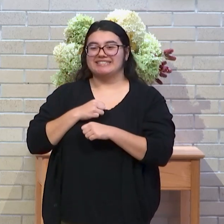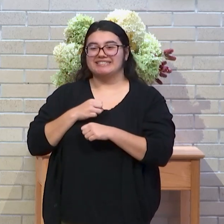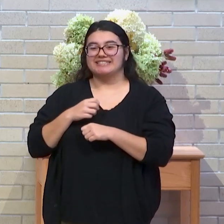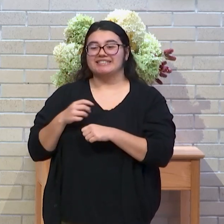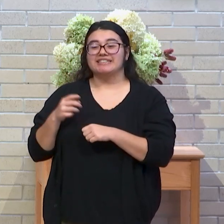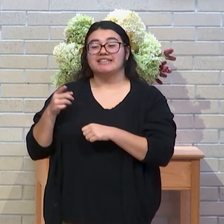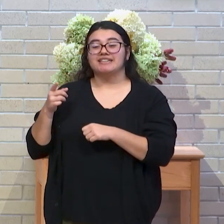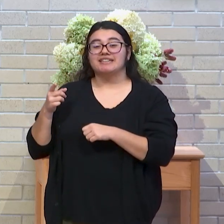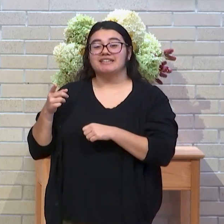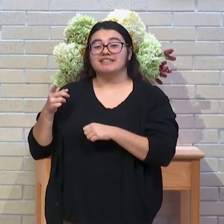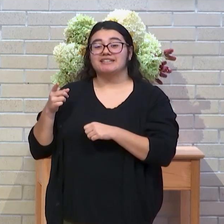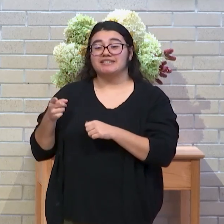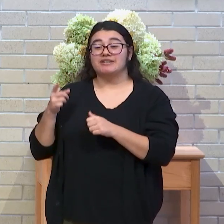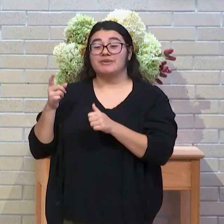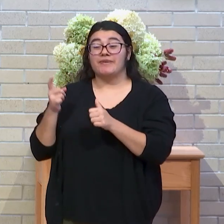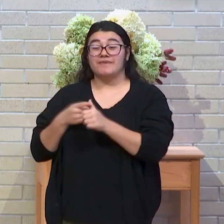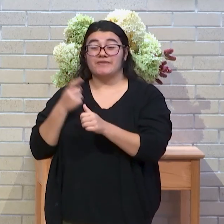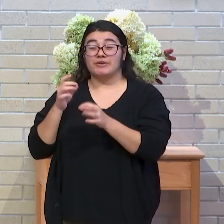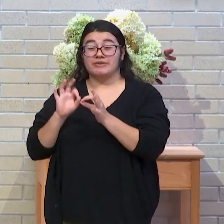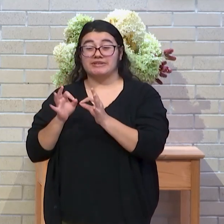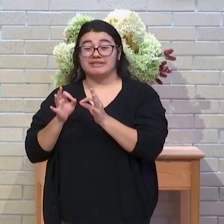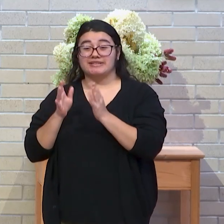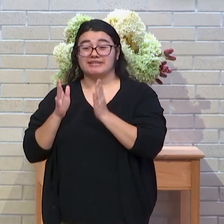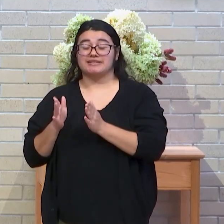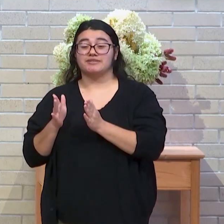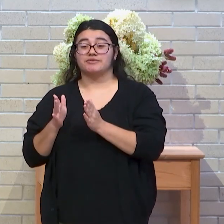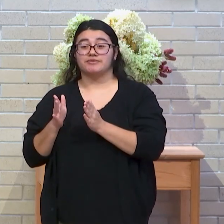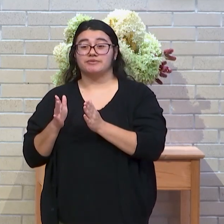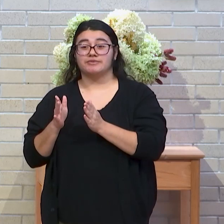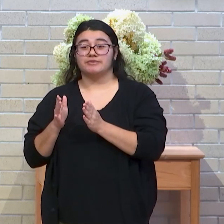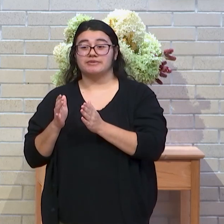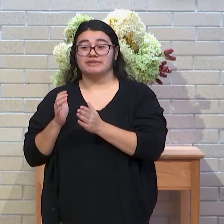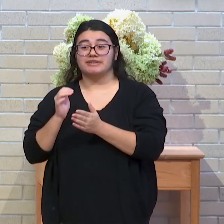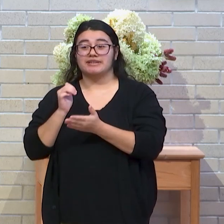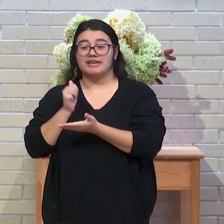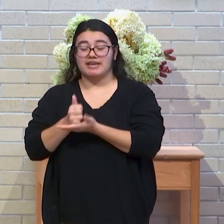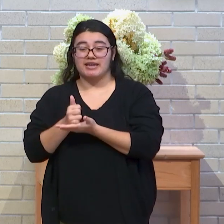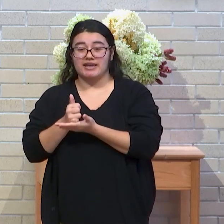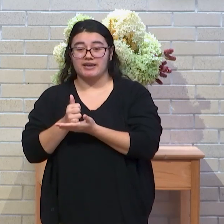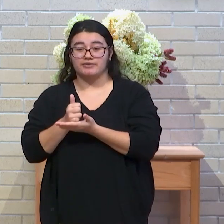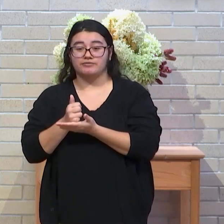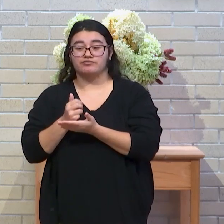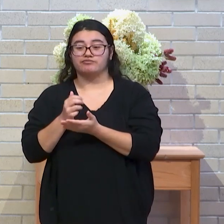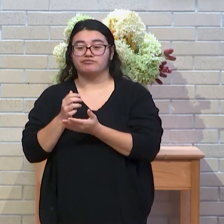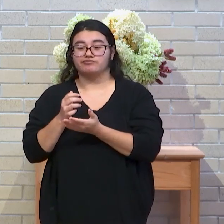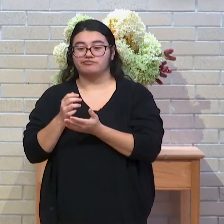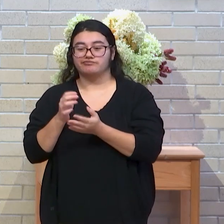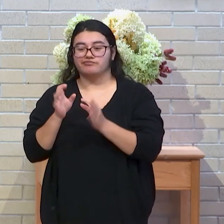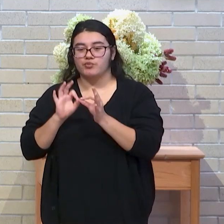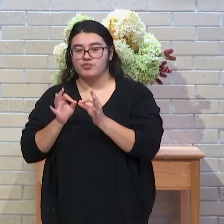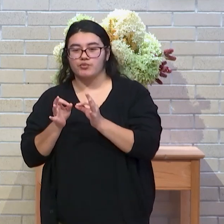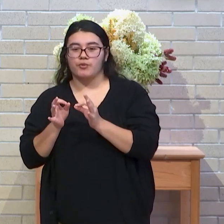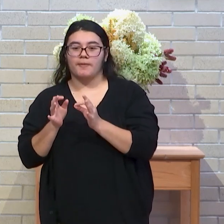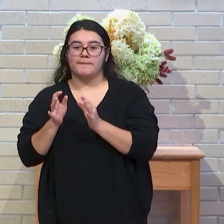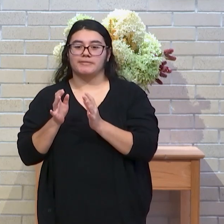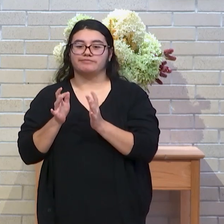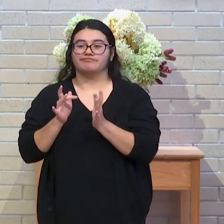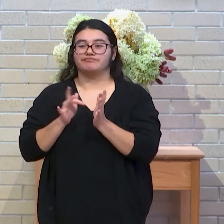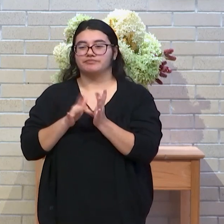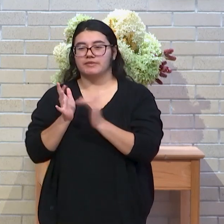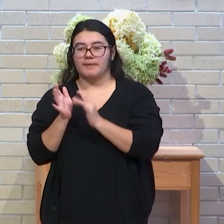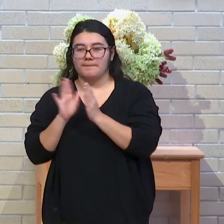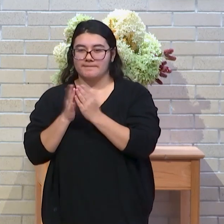She's one of the first interpreters that helped make the Deaf Bible in Ecuador, so she helped translate it